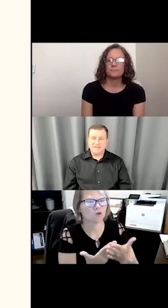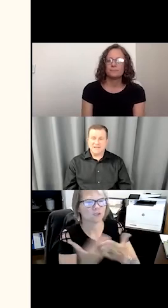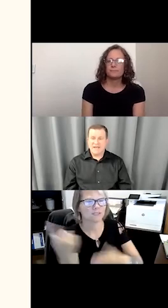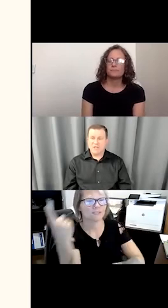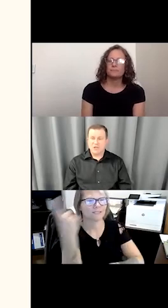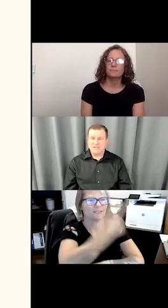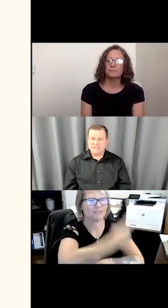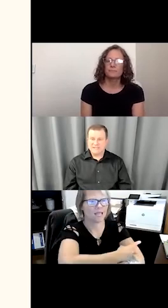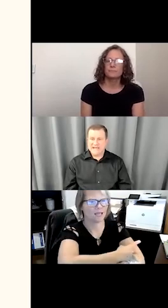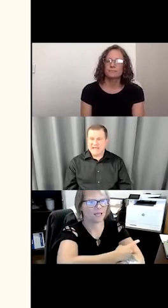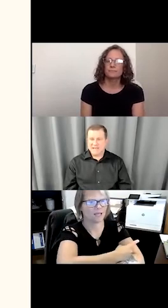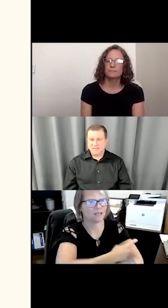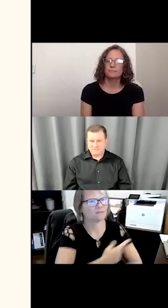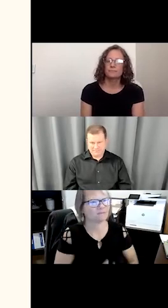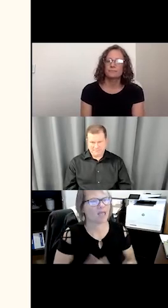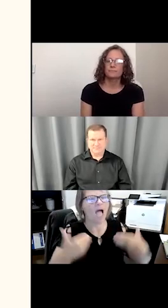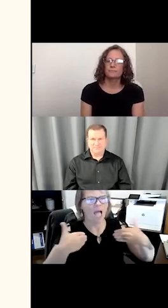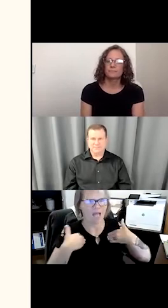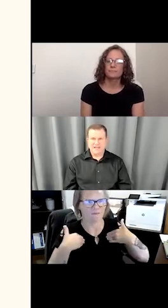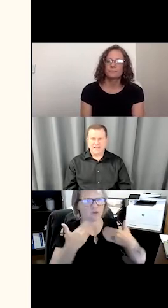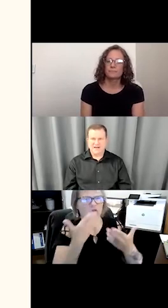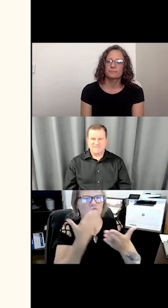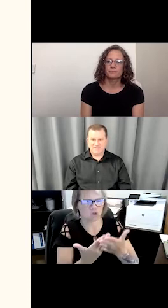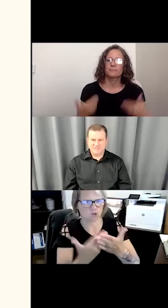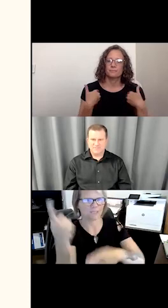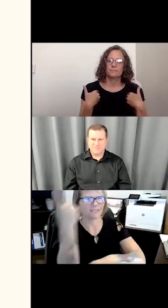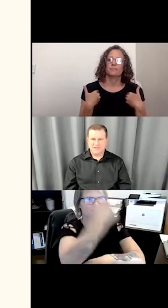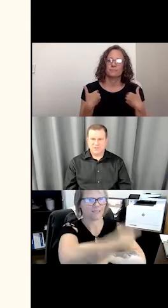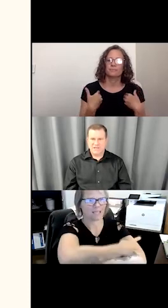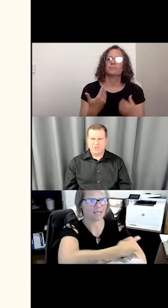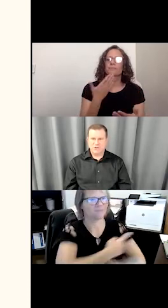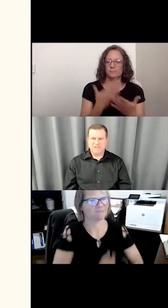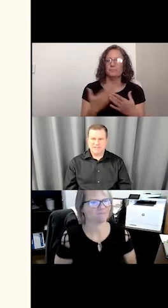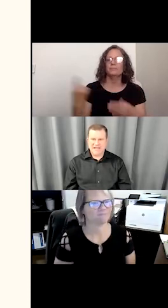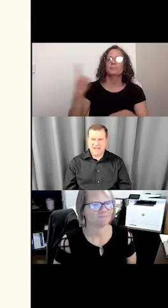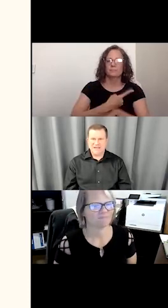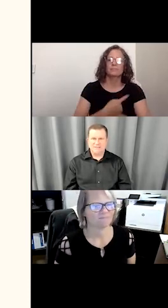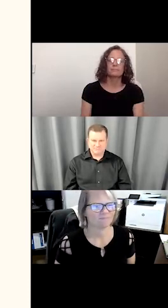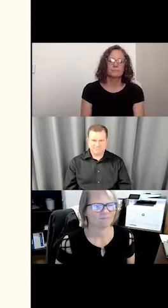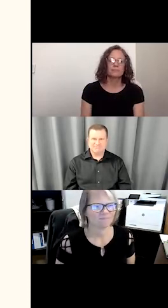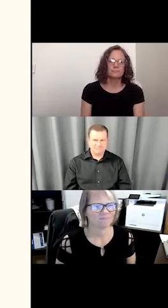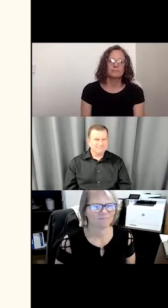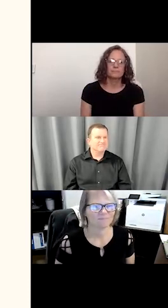Have a good day. Have a good day.